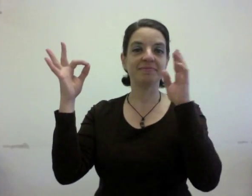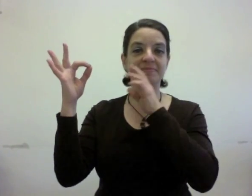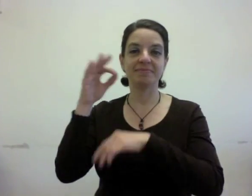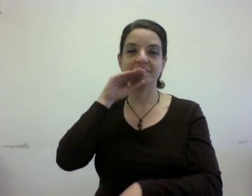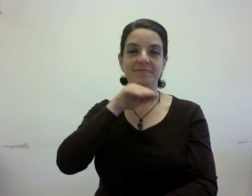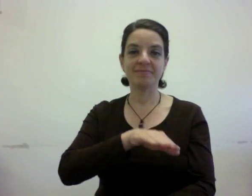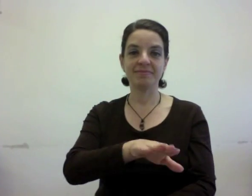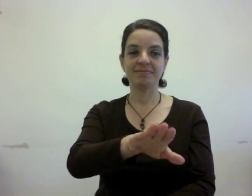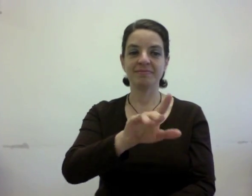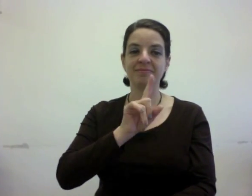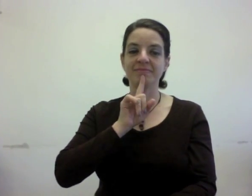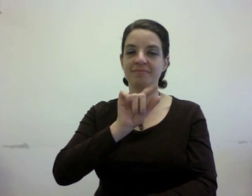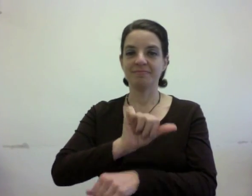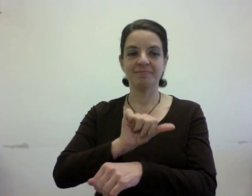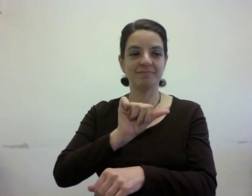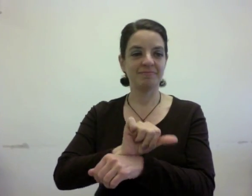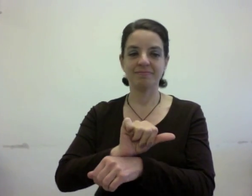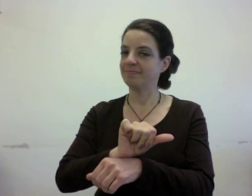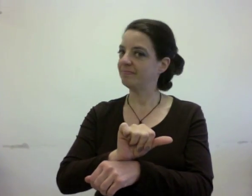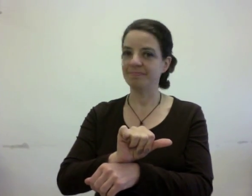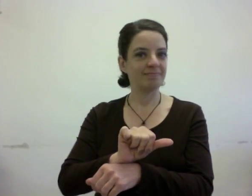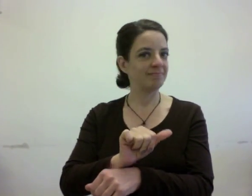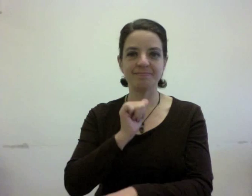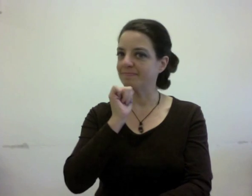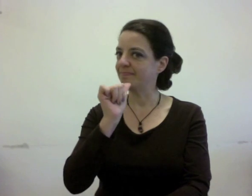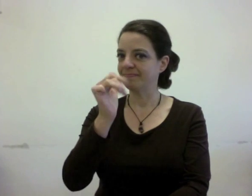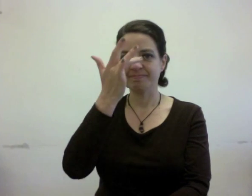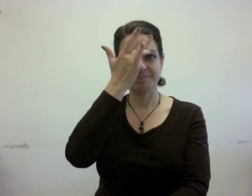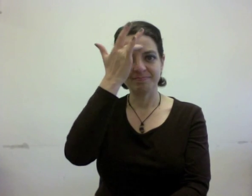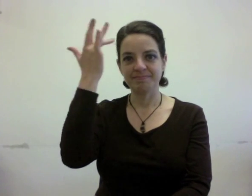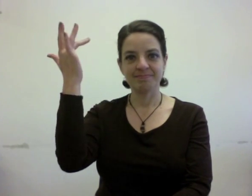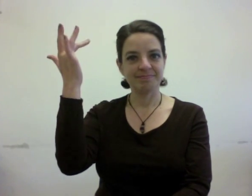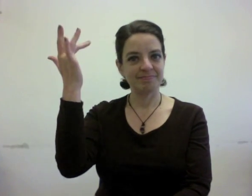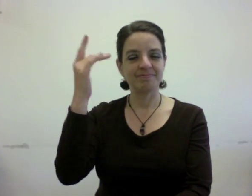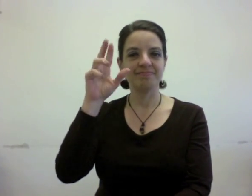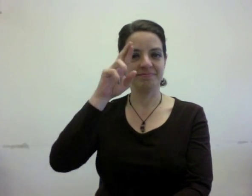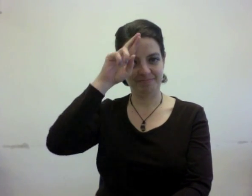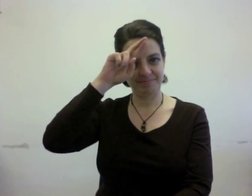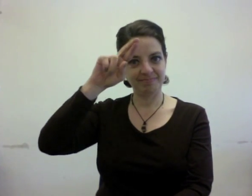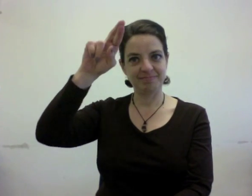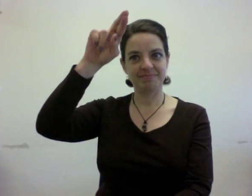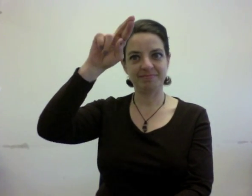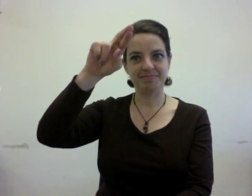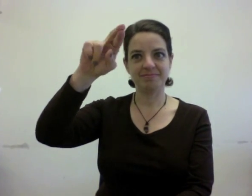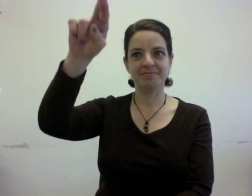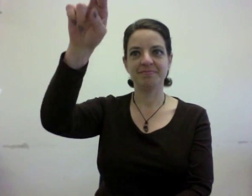and elephants, but sure as you're born, don't you forget my unicorn."